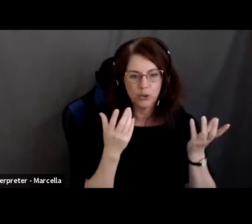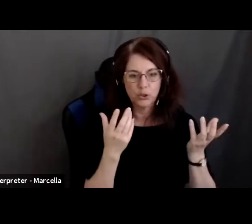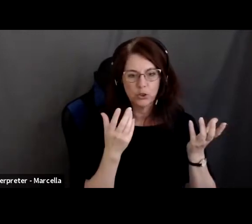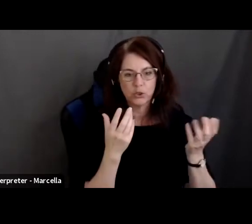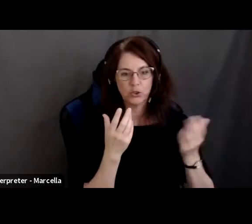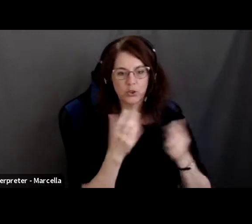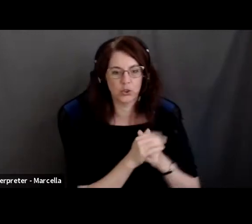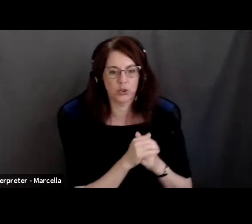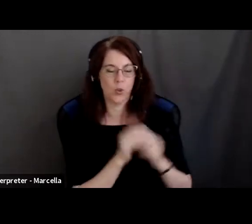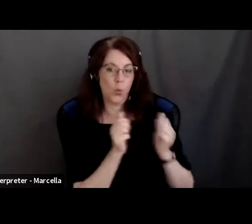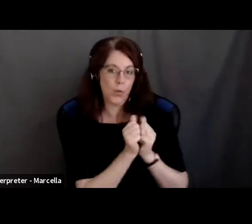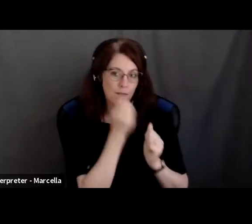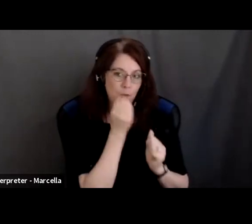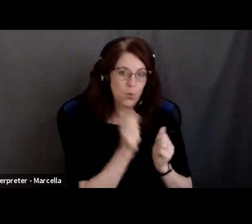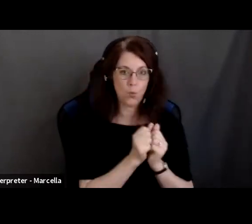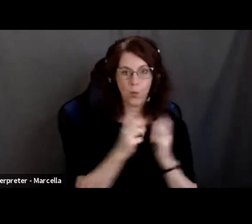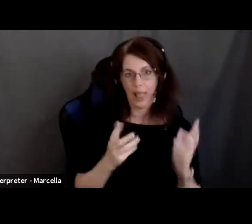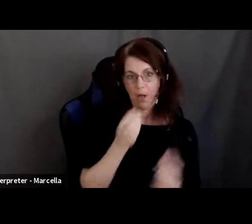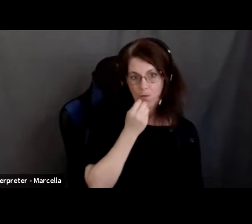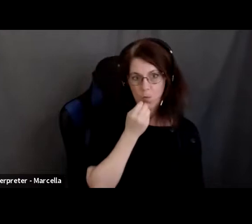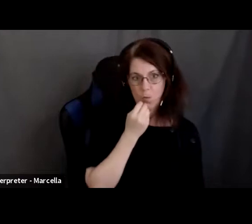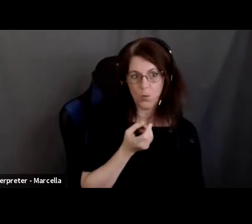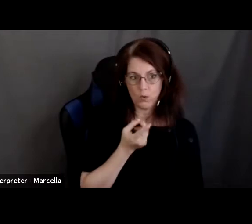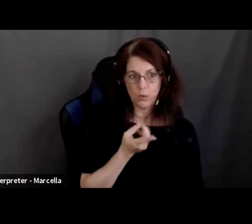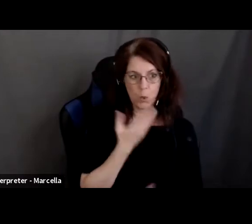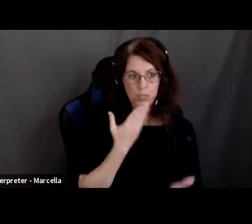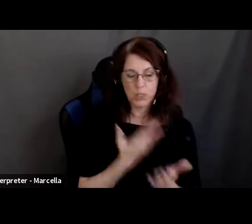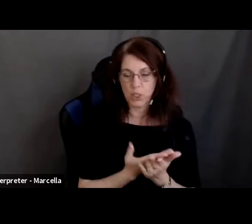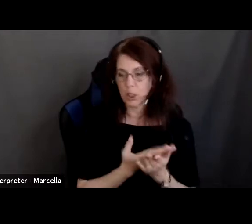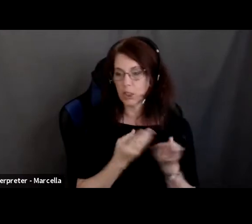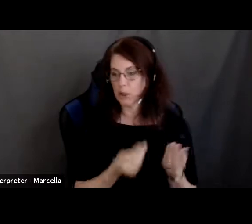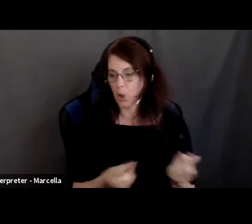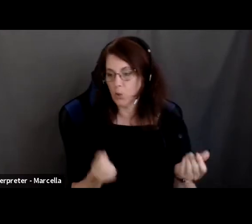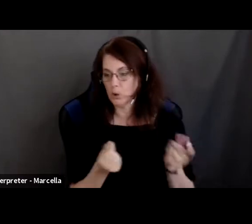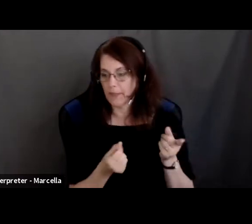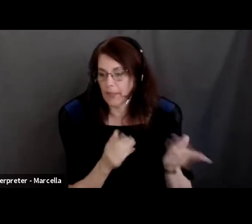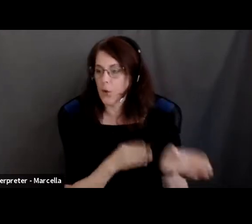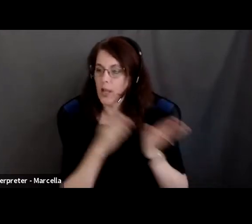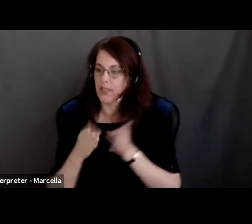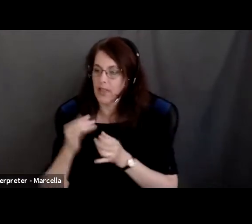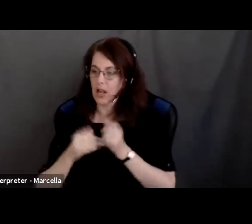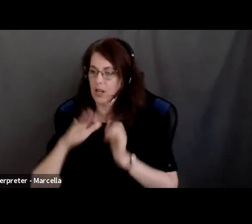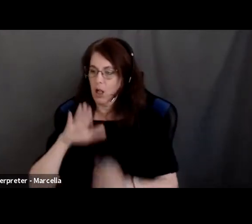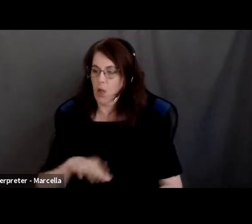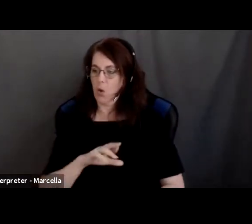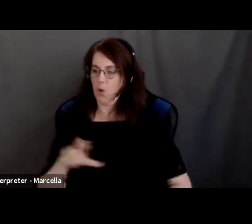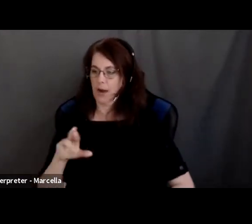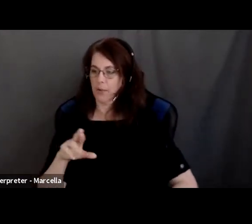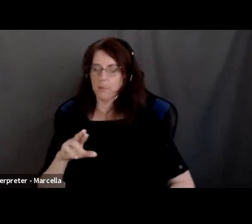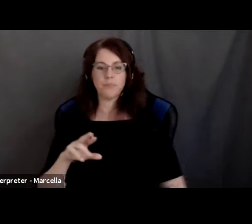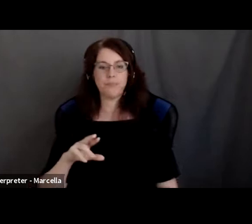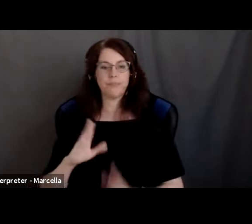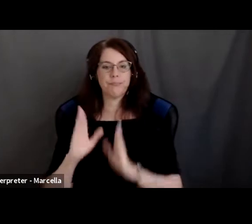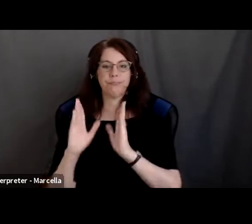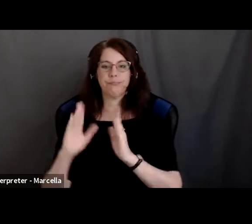or without food. So just a pretty good solution. And then finally, in the lower right-hand corner, there's